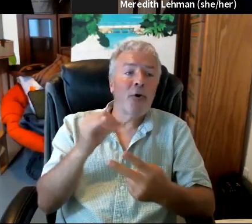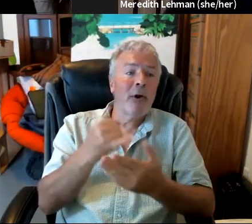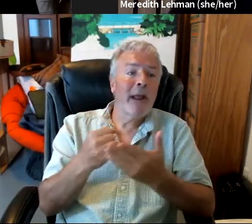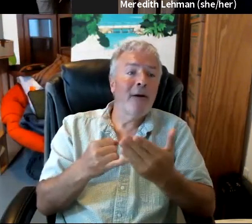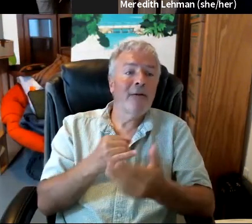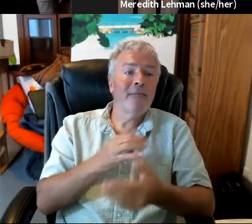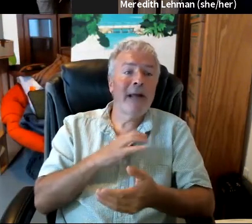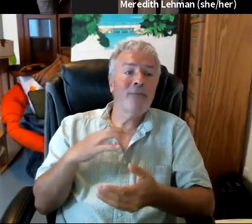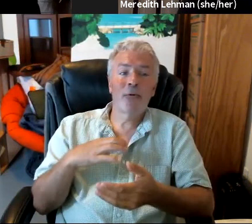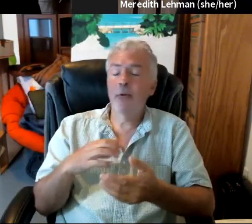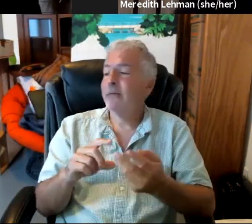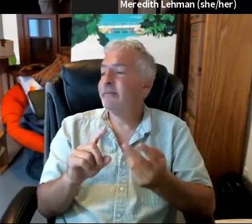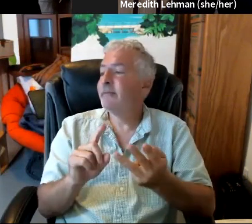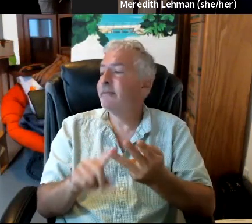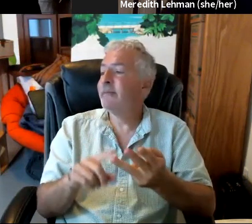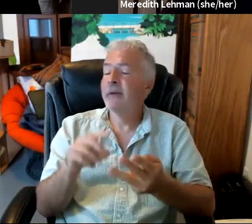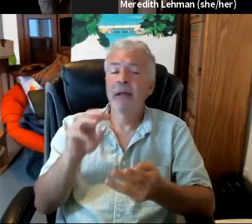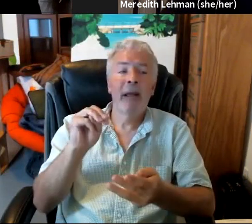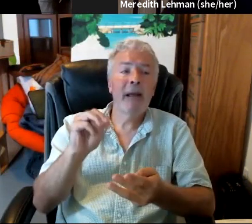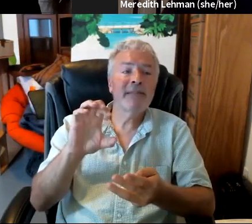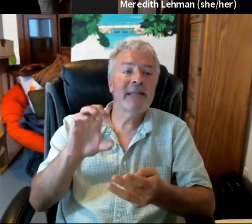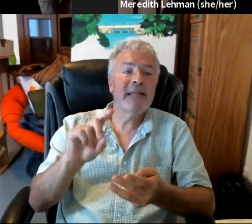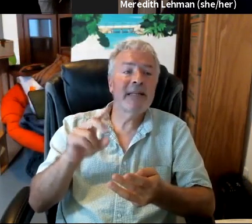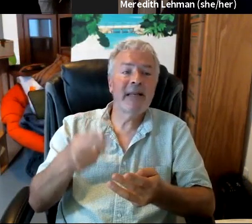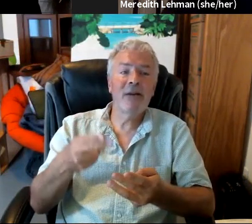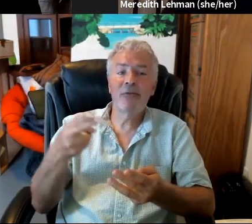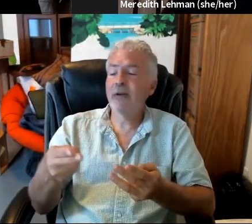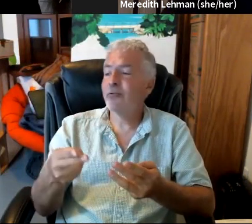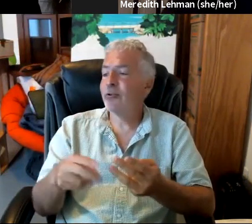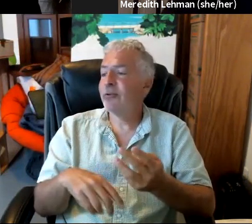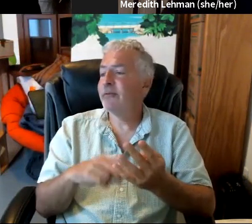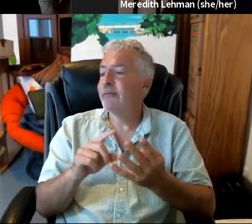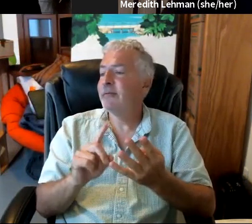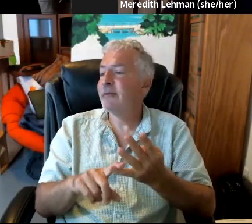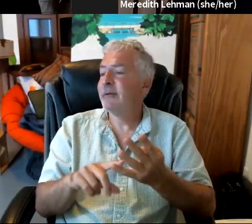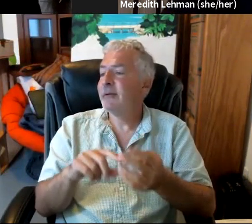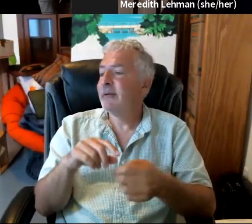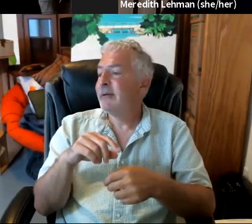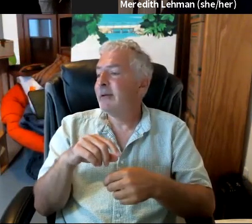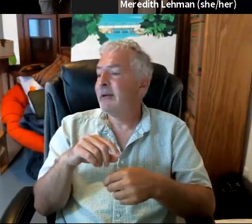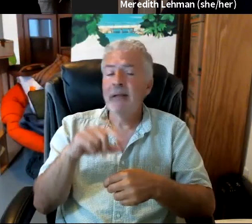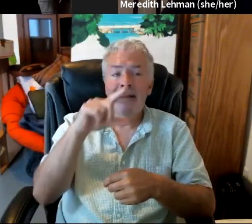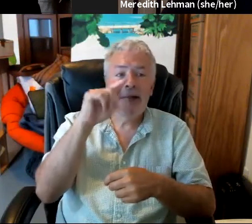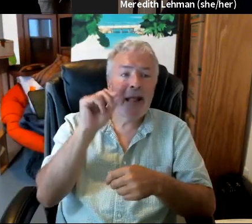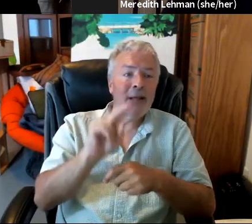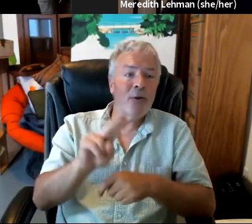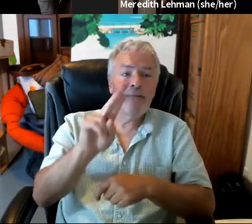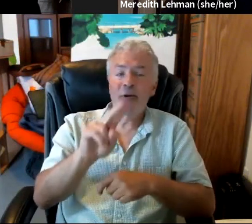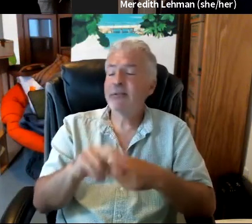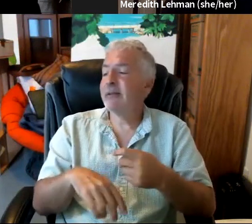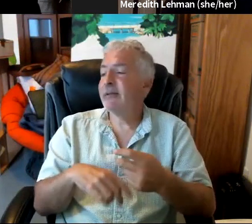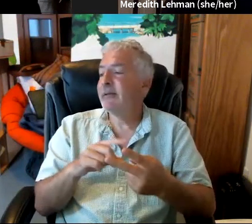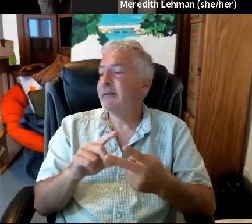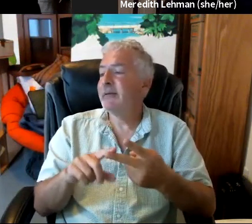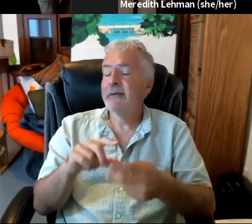the Rochester Institute for Technology, and NTID, National Technical Institute for the Deaf, Missouri Arts Commission, MCDHH, Missouri Commission for